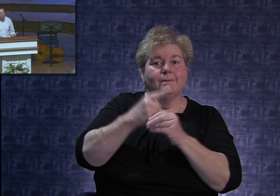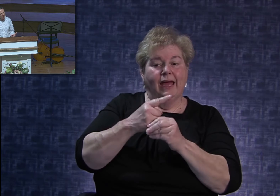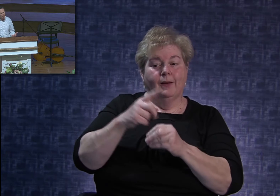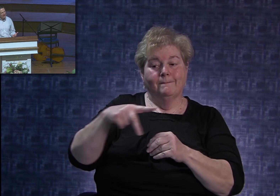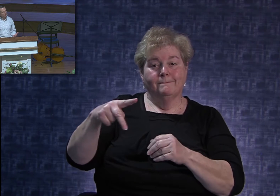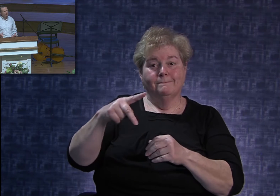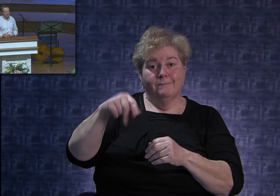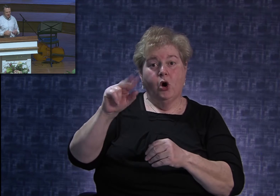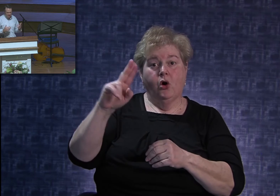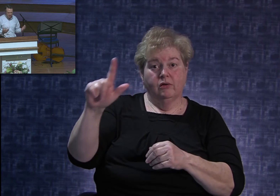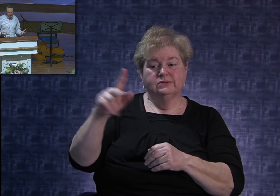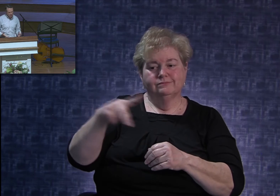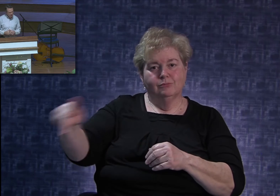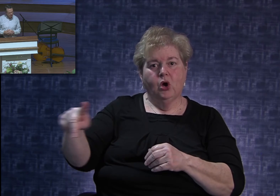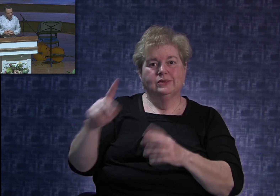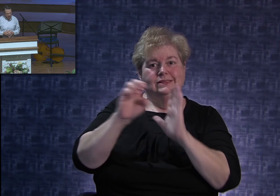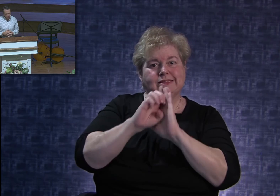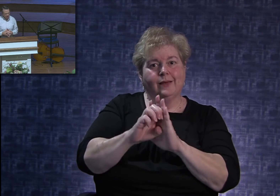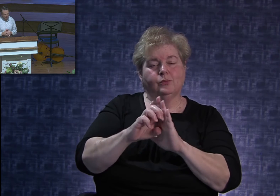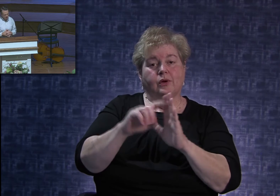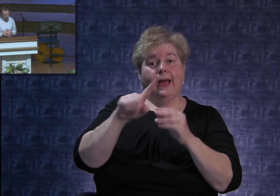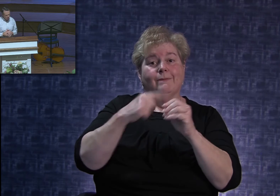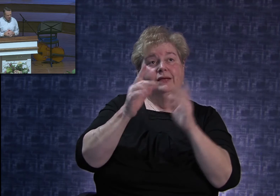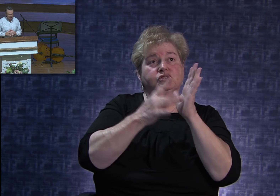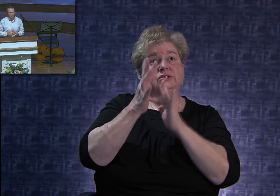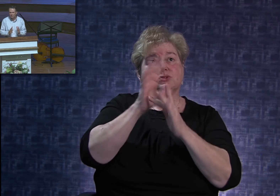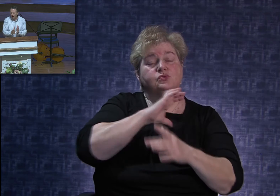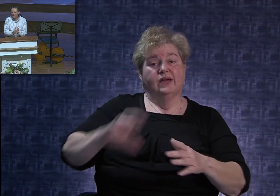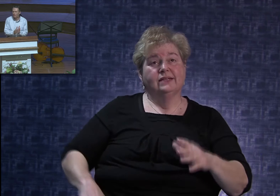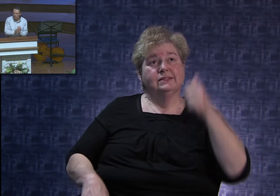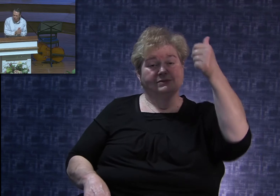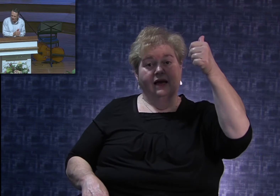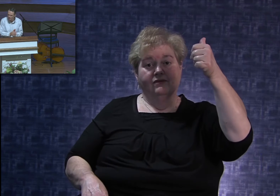weeks looking at this imagery that we find in Philippians 2, beginning of